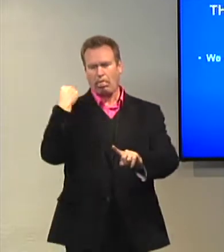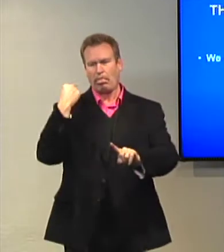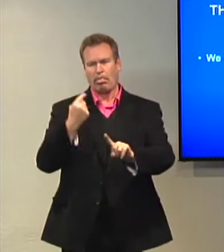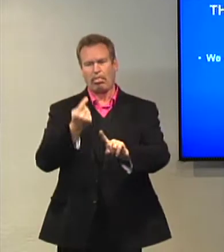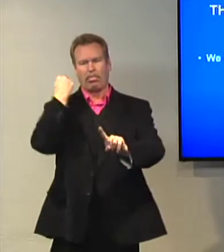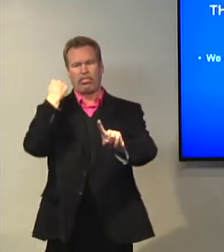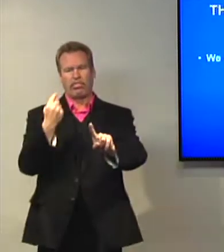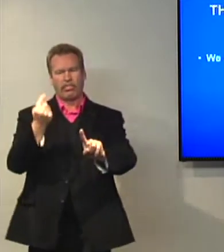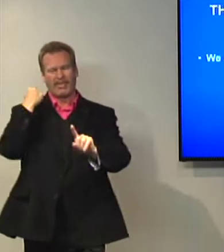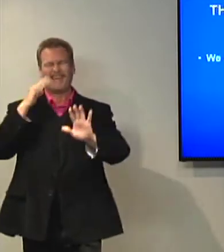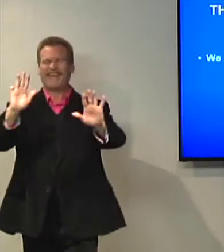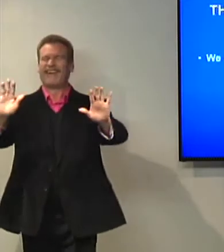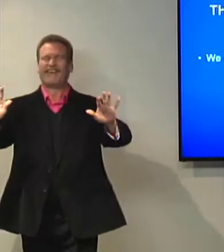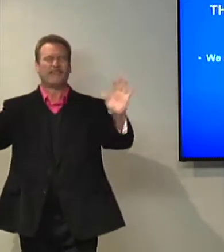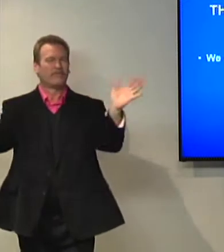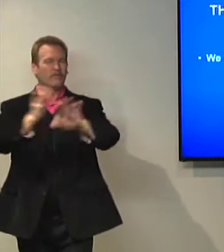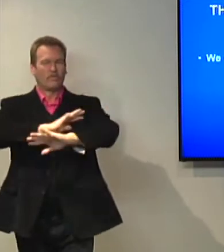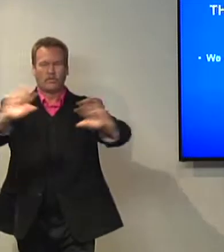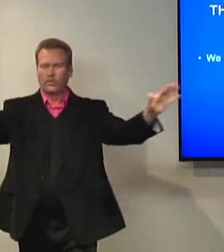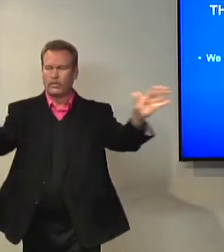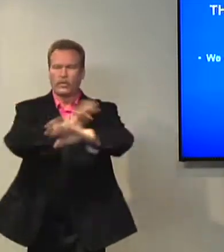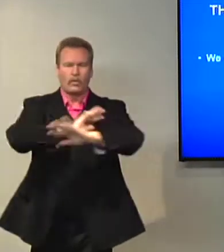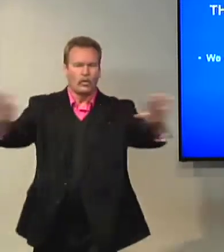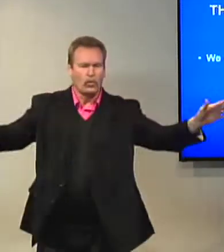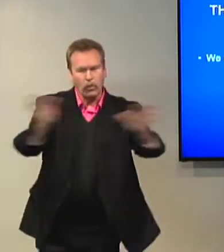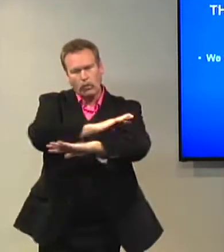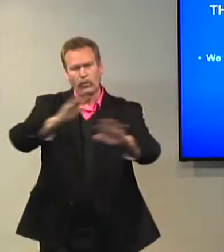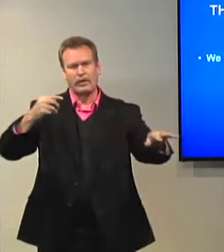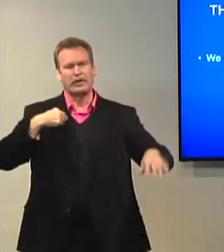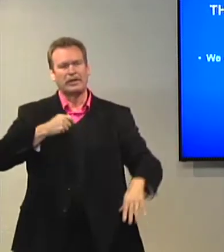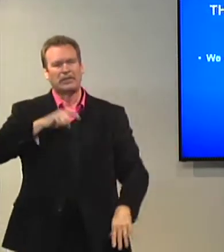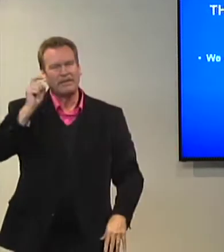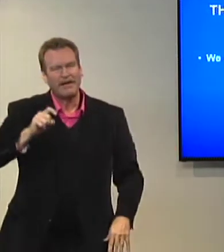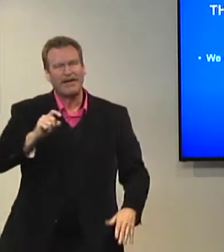a problem in itself, always looking back. We're not to do that.